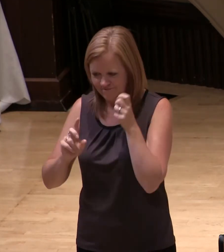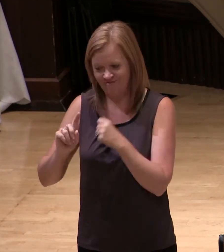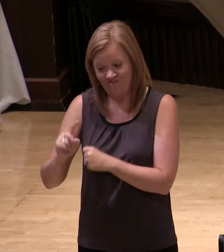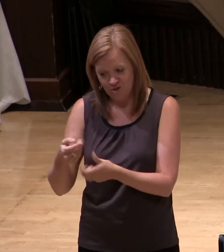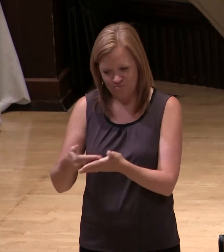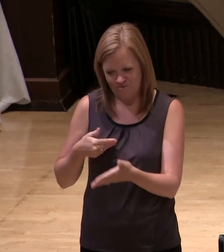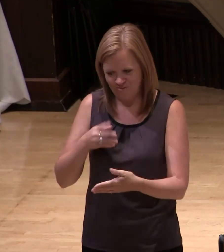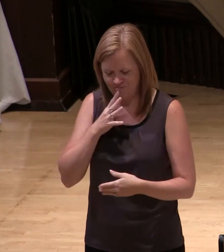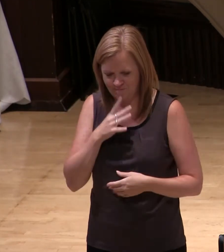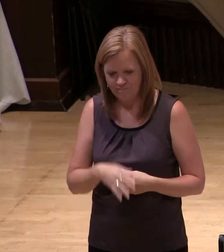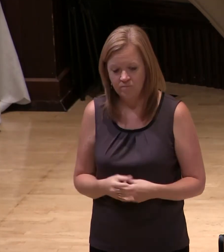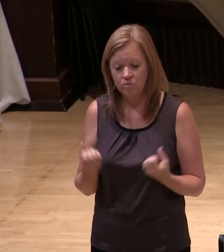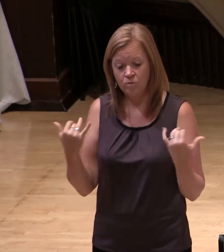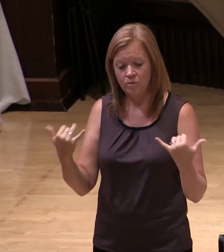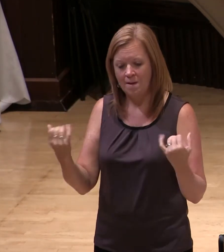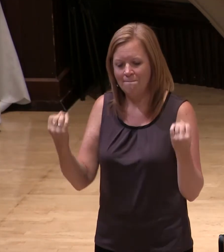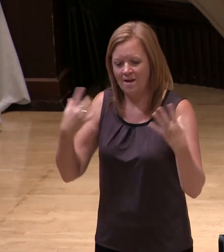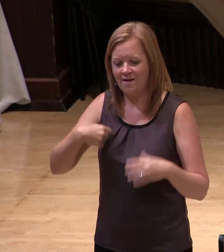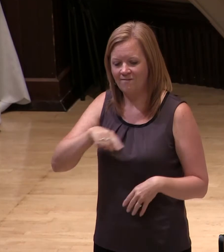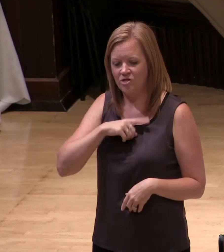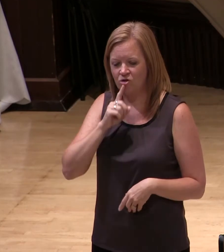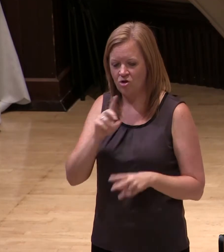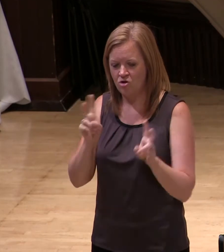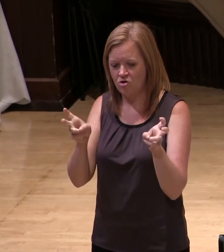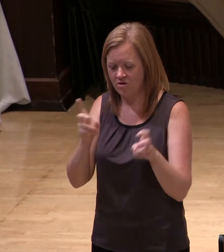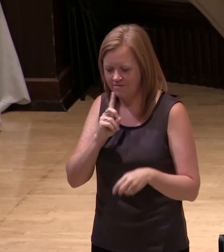Today, we are deaf. Many of us are deaf.